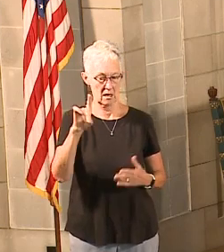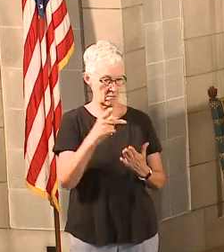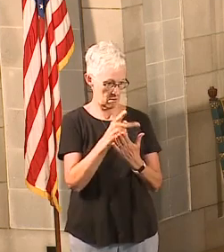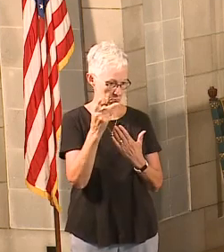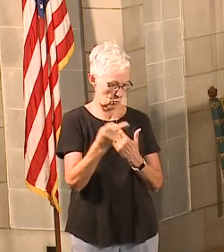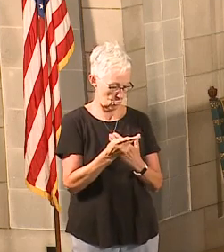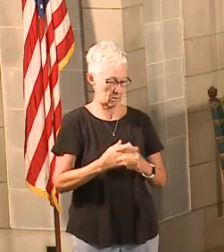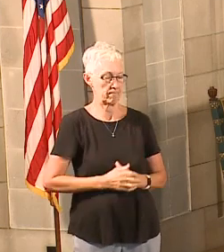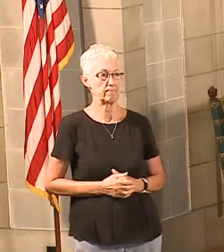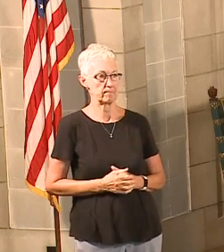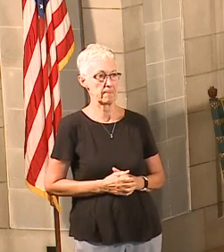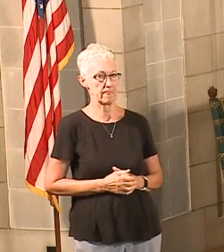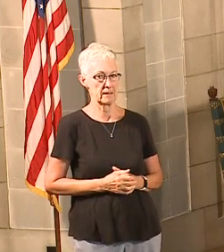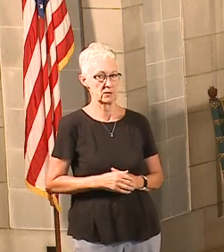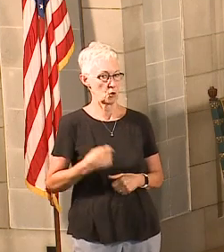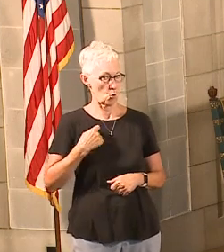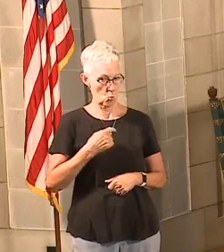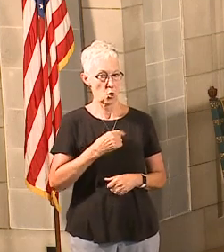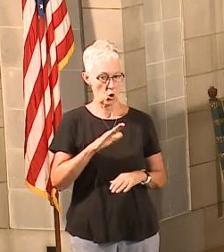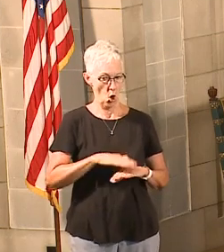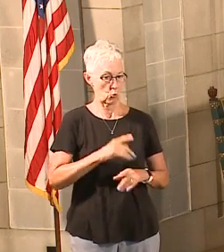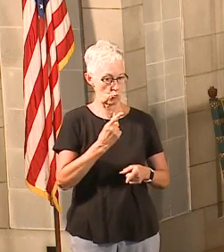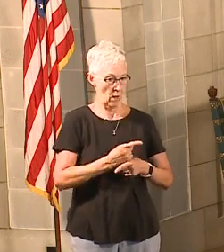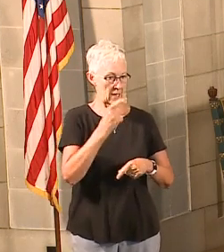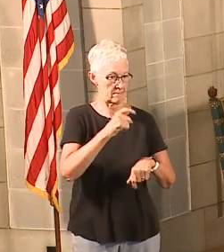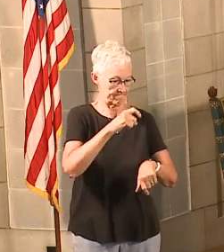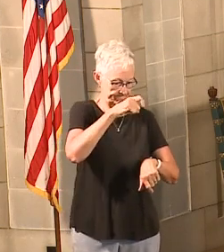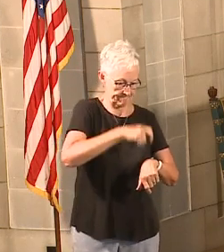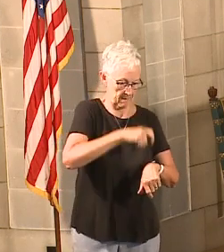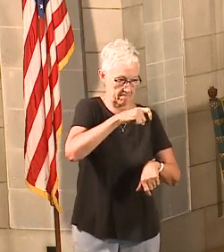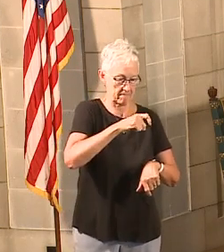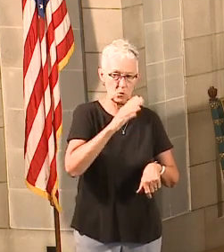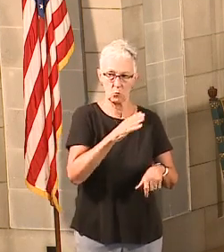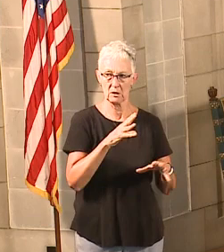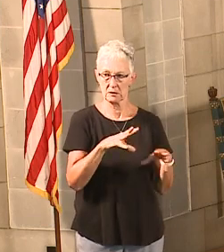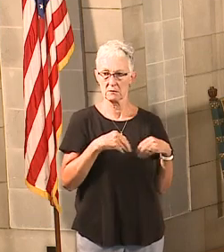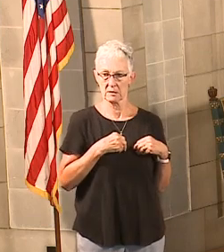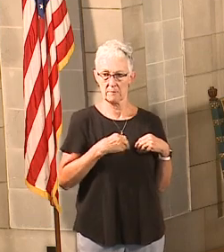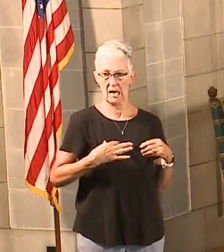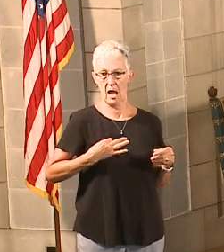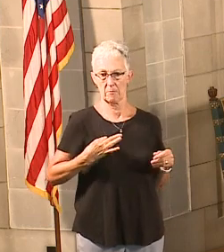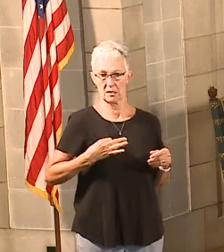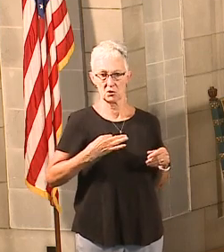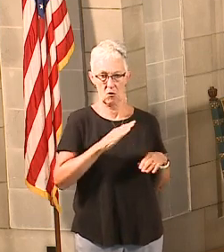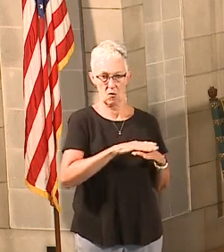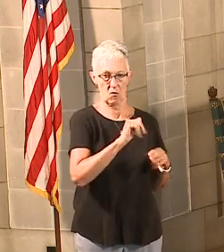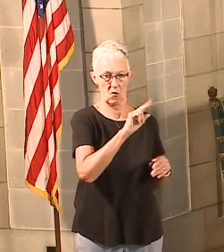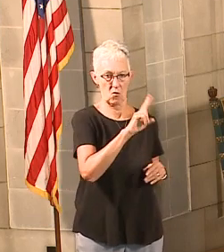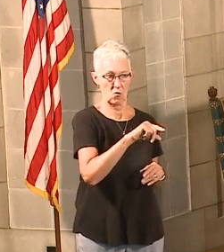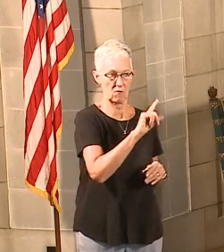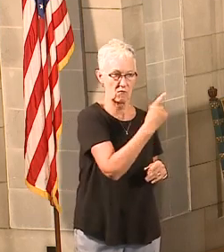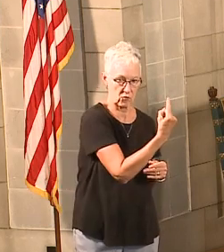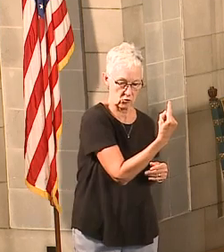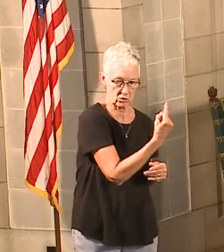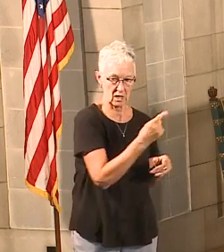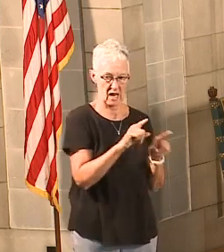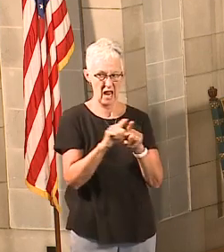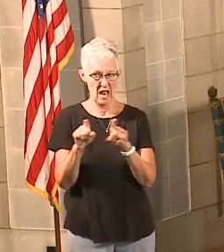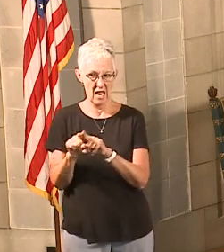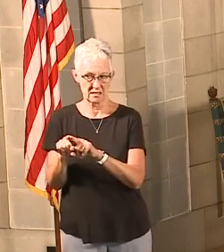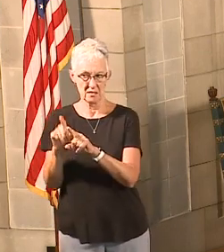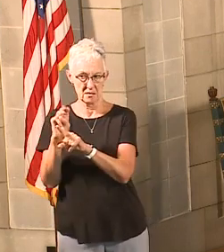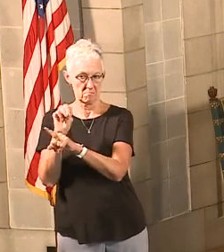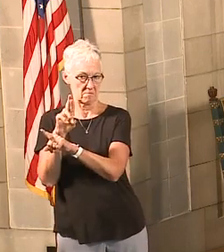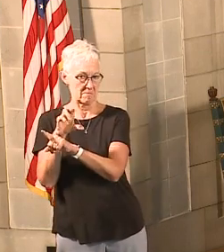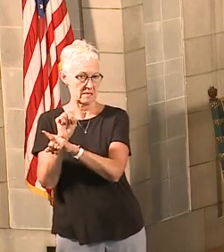on pace and will begin accepting applications on August 1st. As CEO Smith